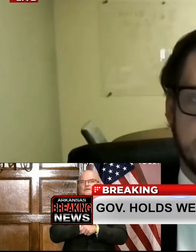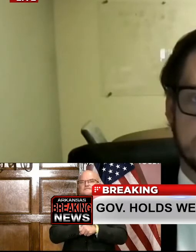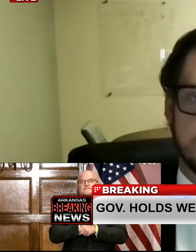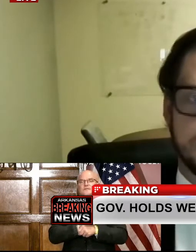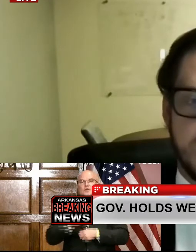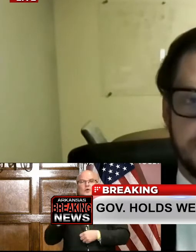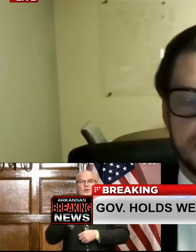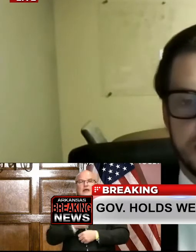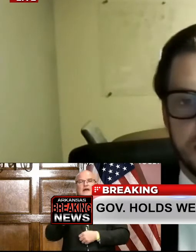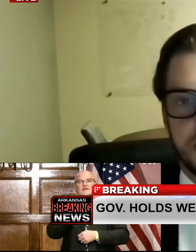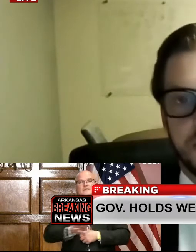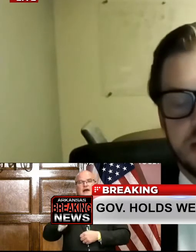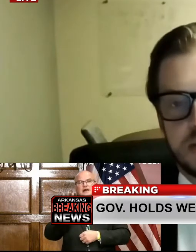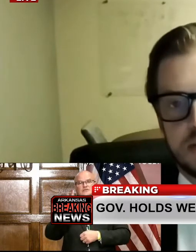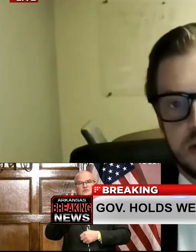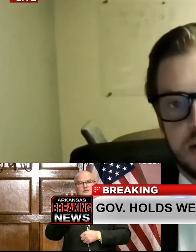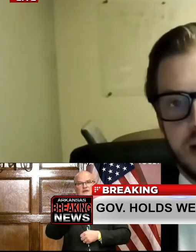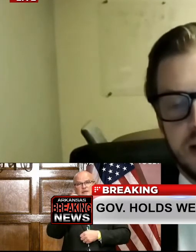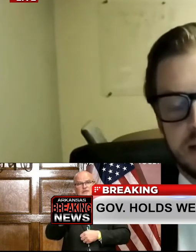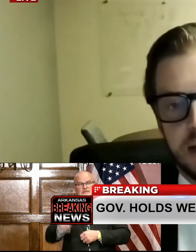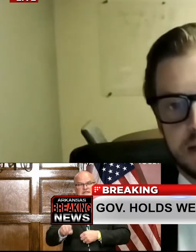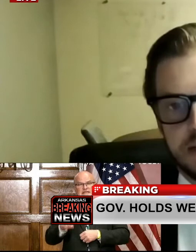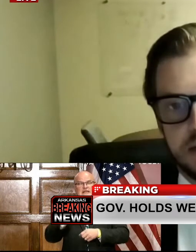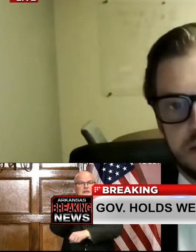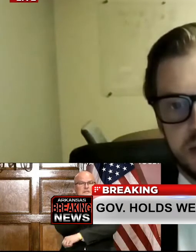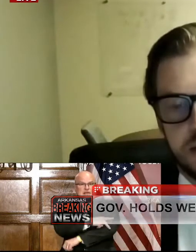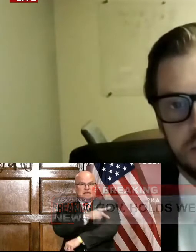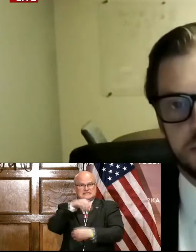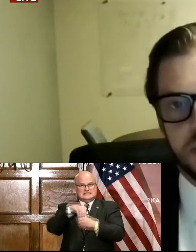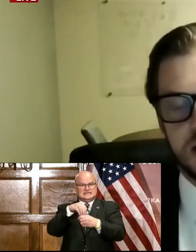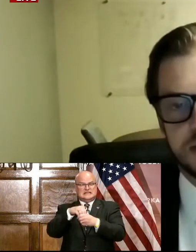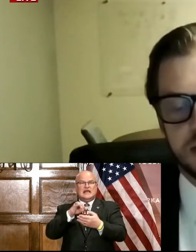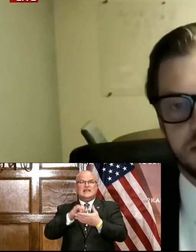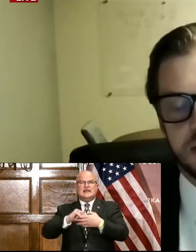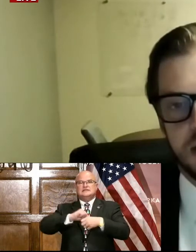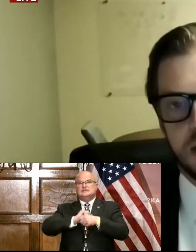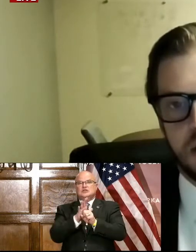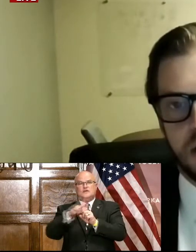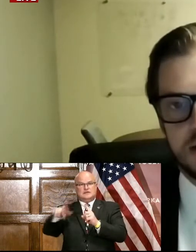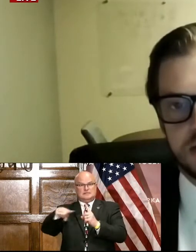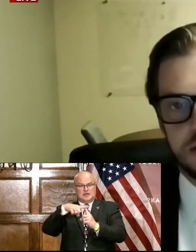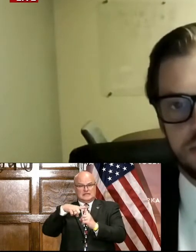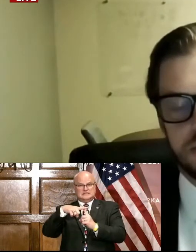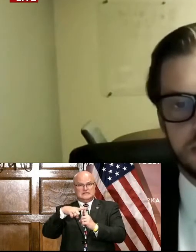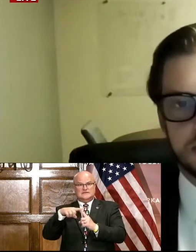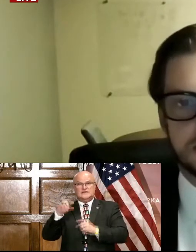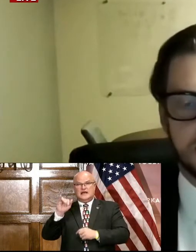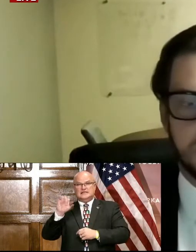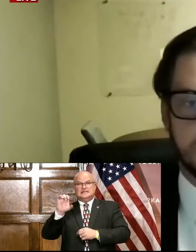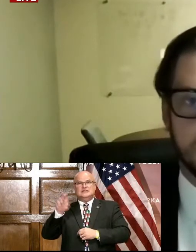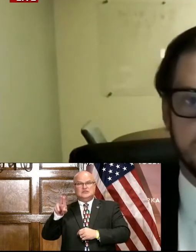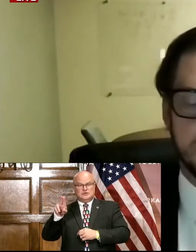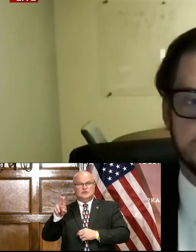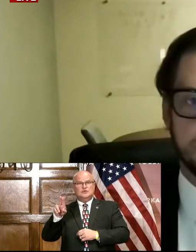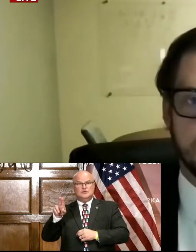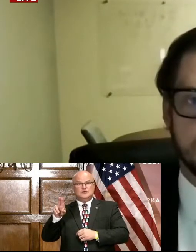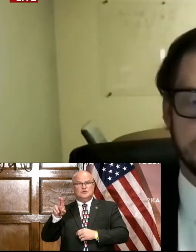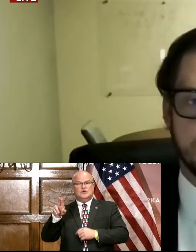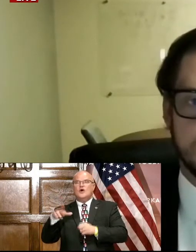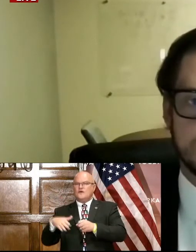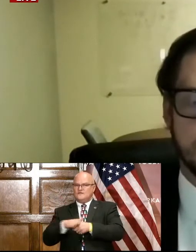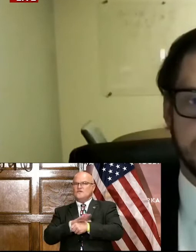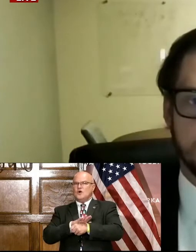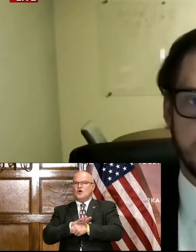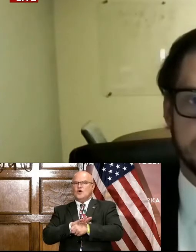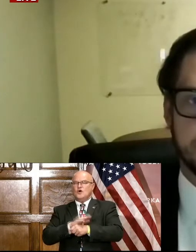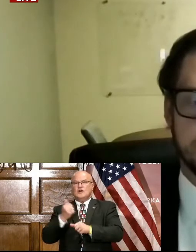have about 25% of inpatients today that continue to be COVID positive. Our ICU units remain full, and